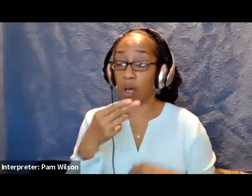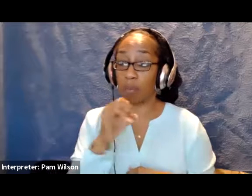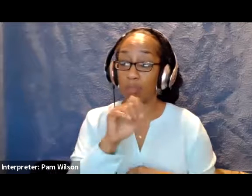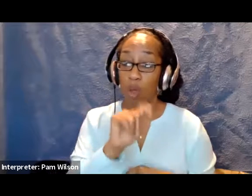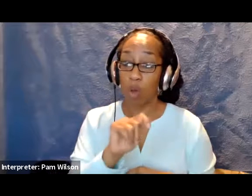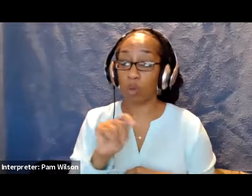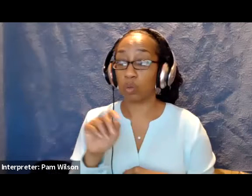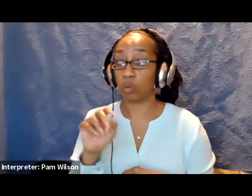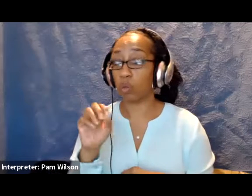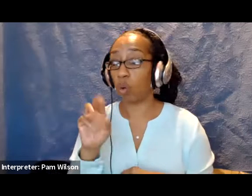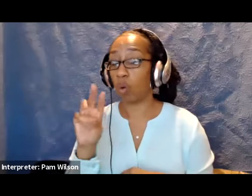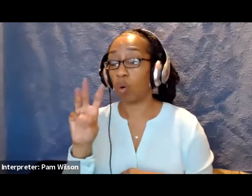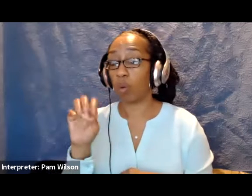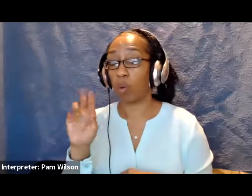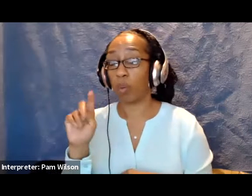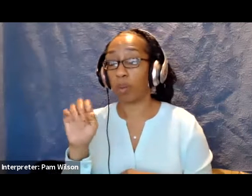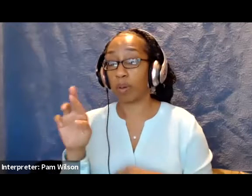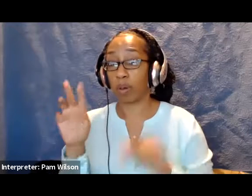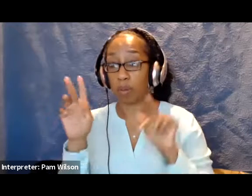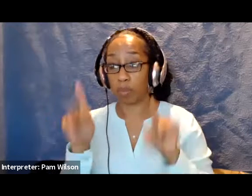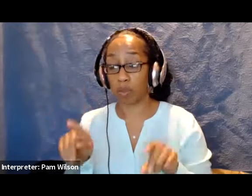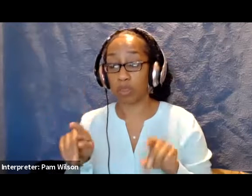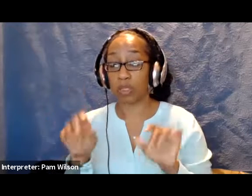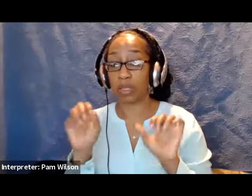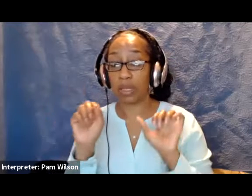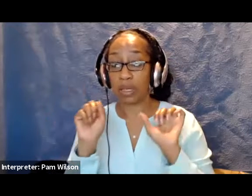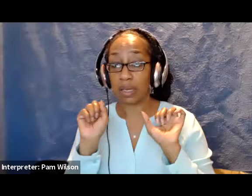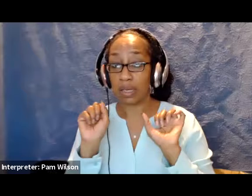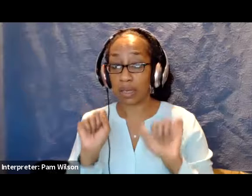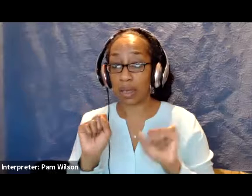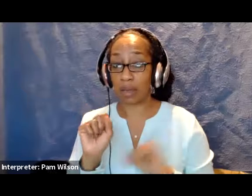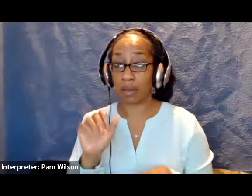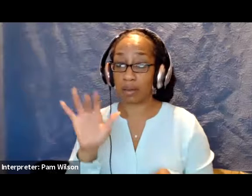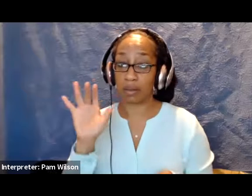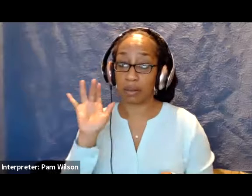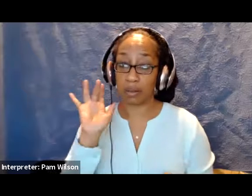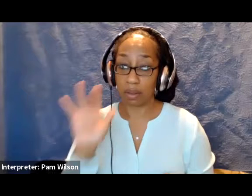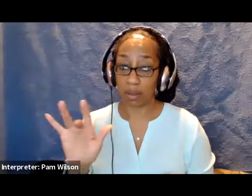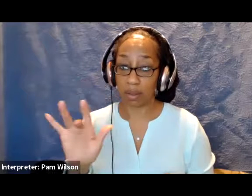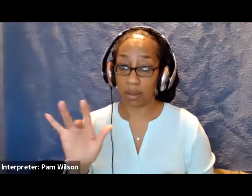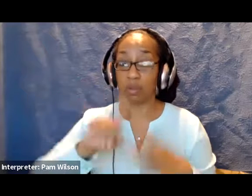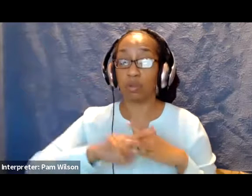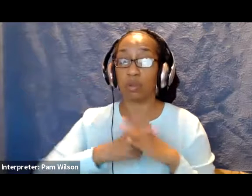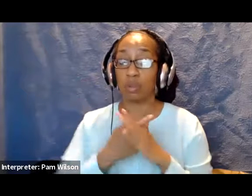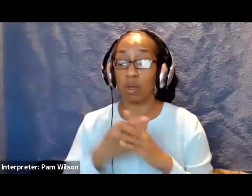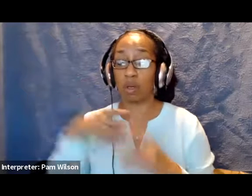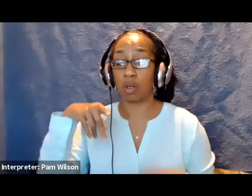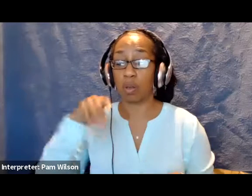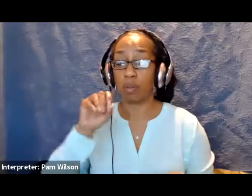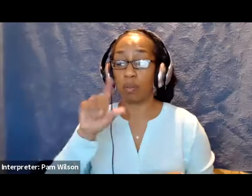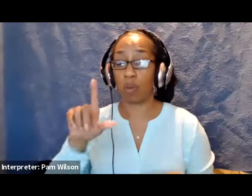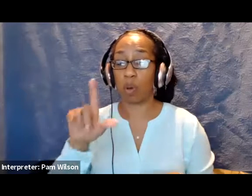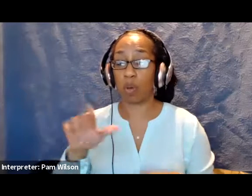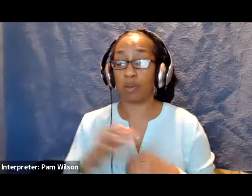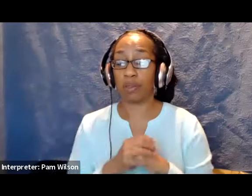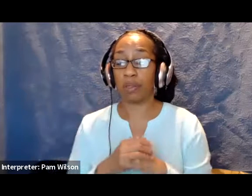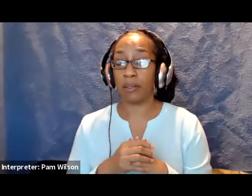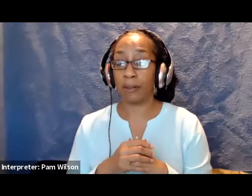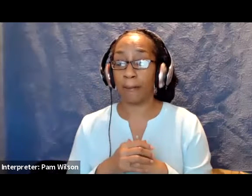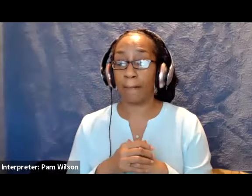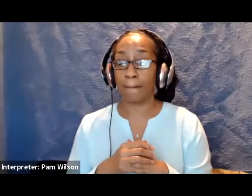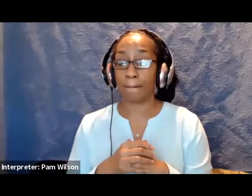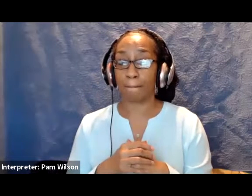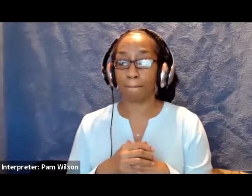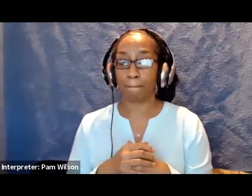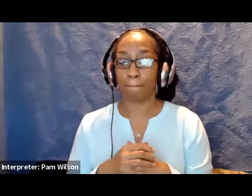person will have the option of hitting that icon to launch the poll. Okay.